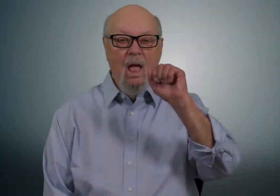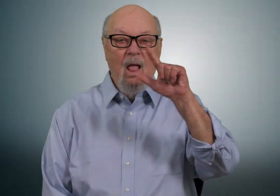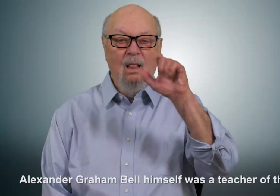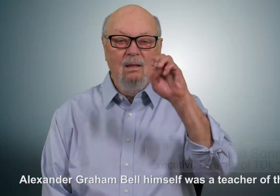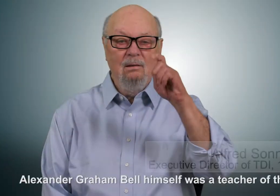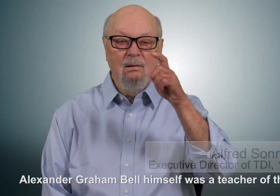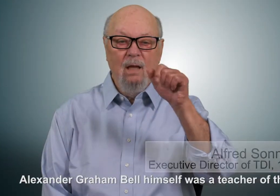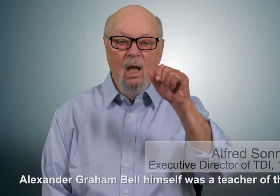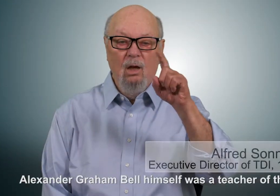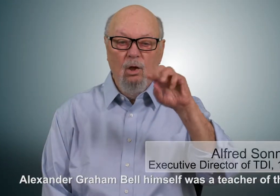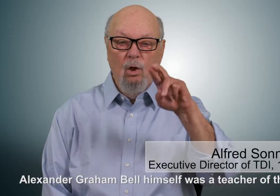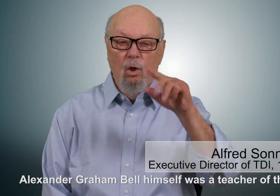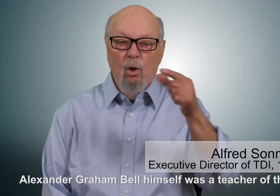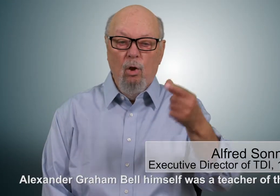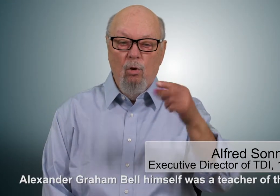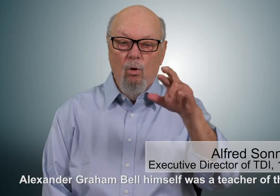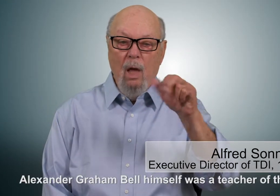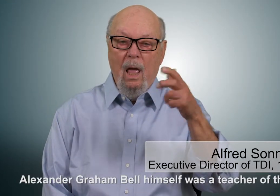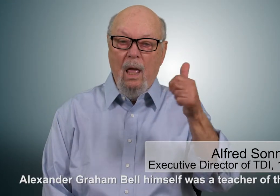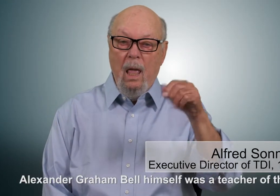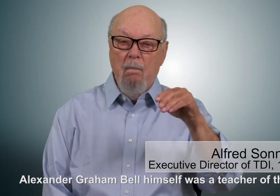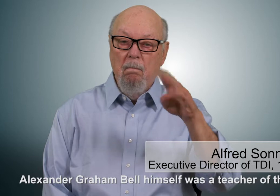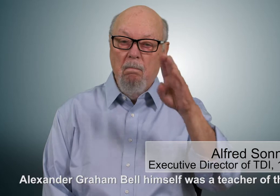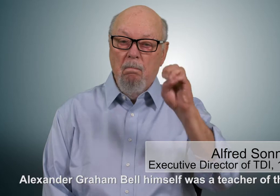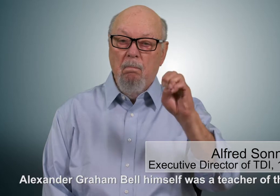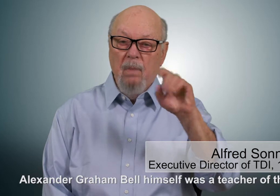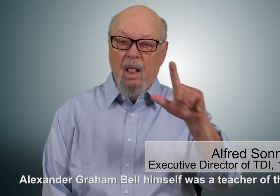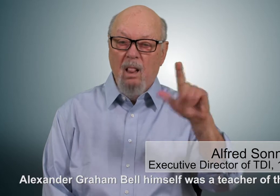Alexander Graham Bell himself was a teacher of the deaf.